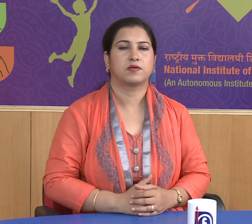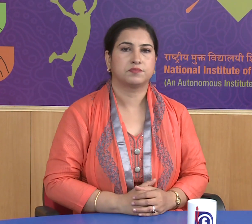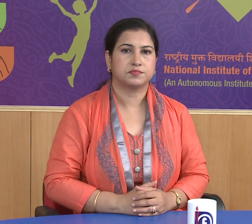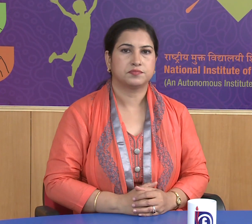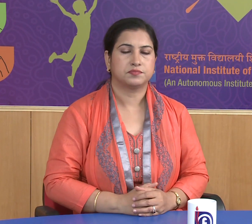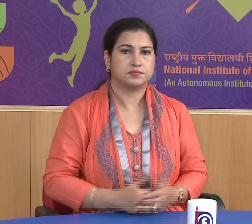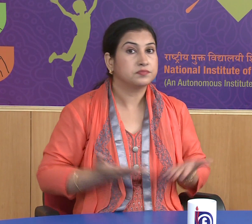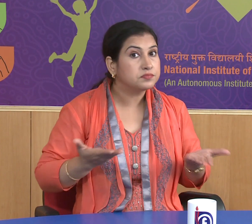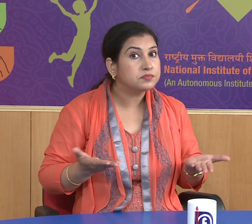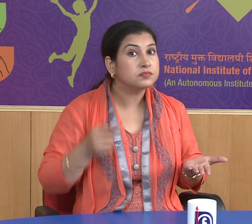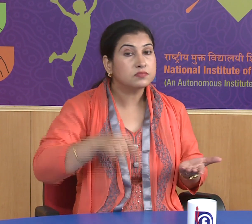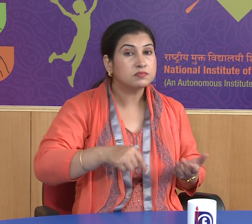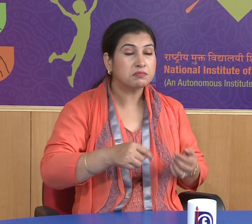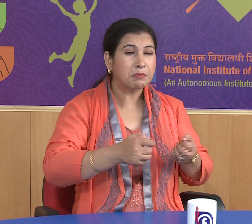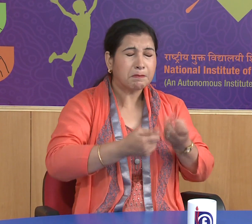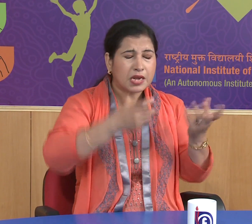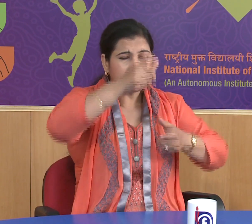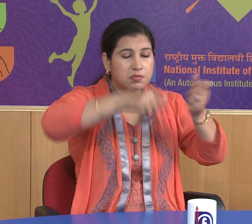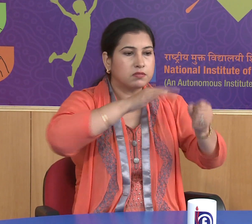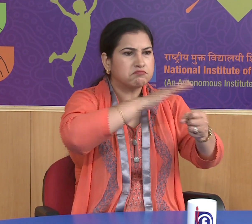as it causes death of innocent people